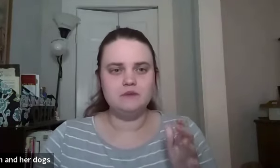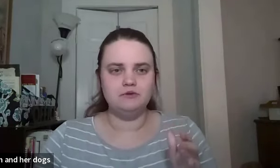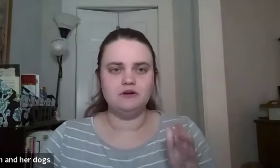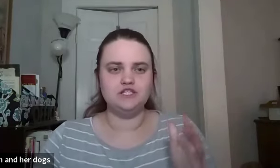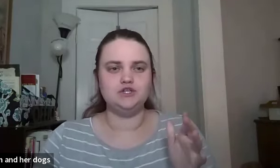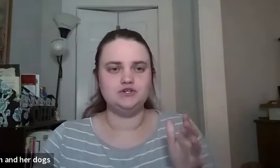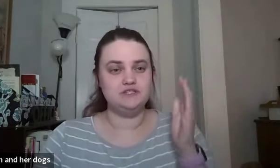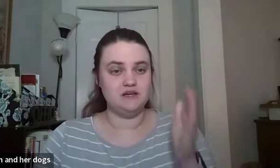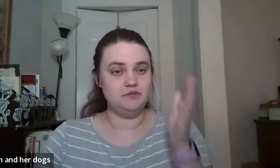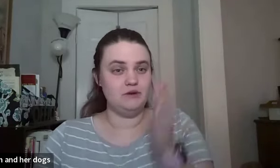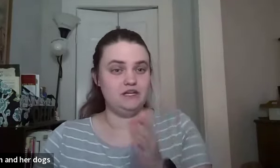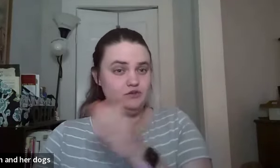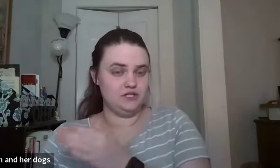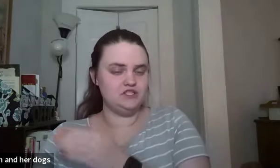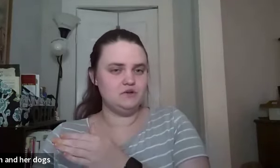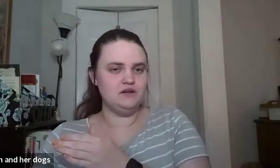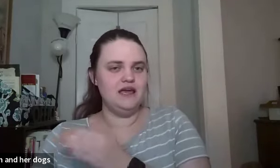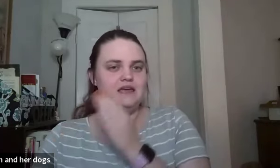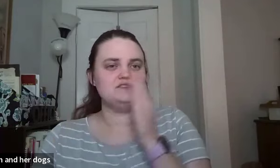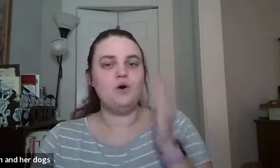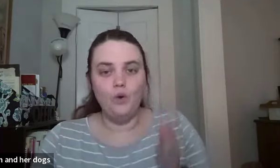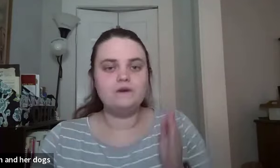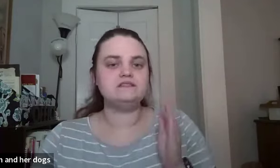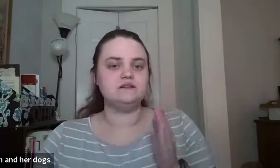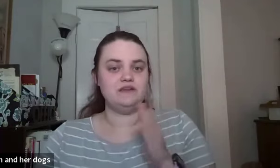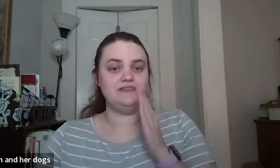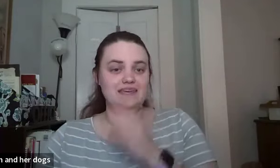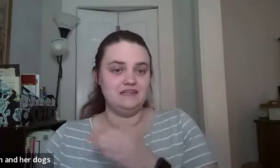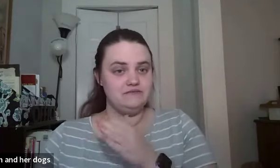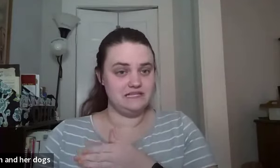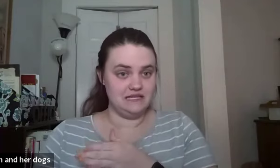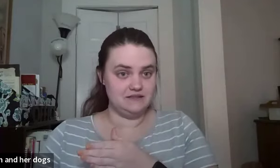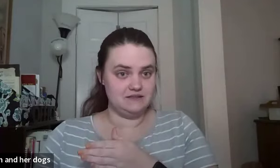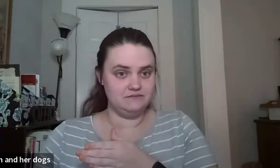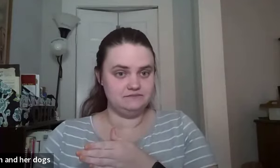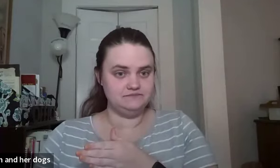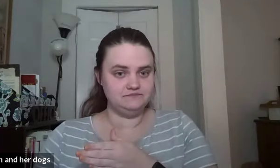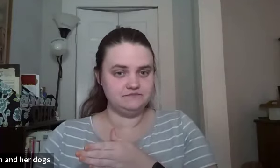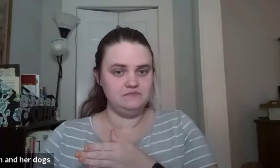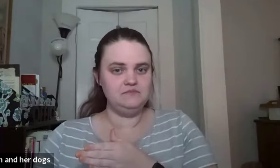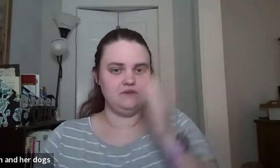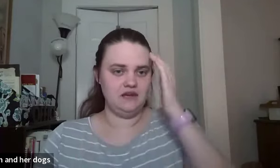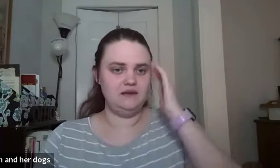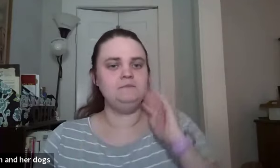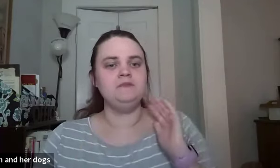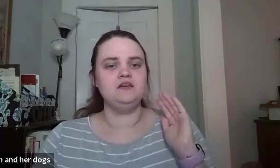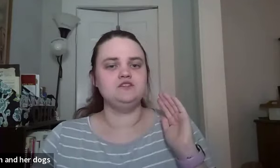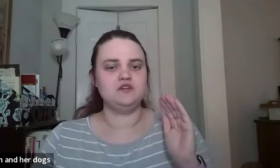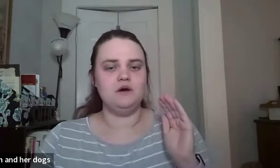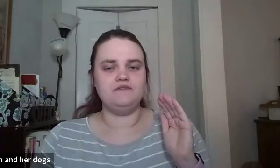remember is your WH question word is always going to be at the end of the sentence. Okay? So if I were